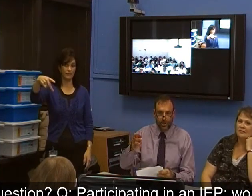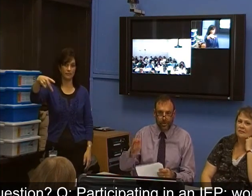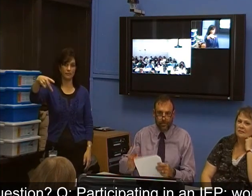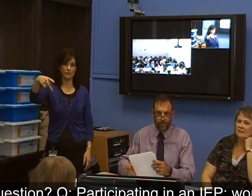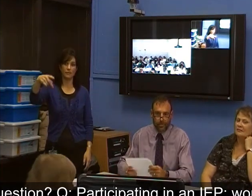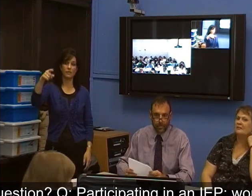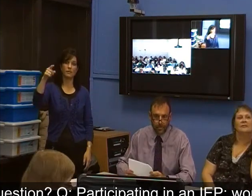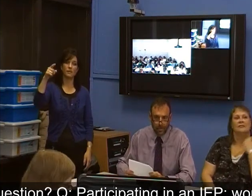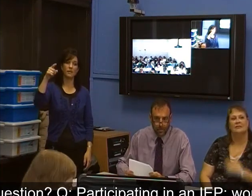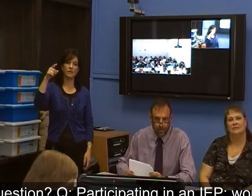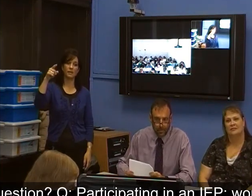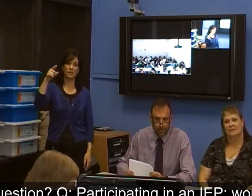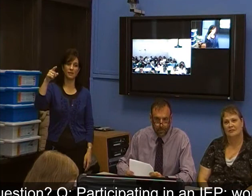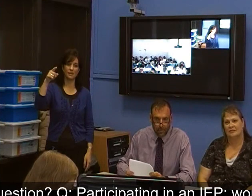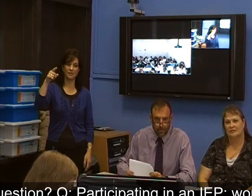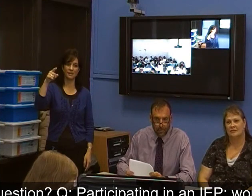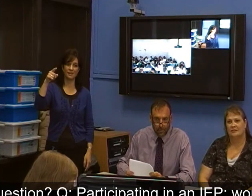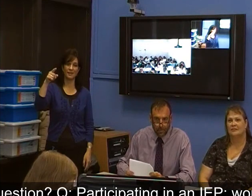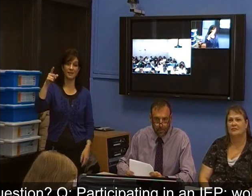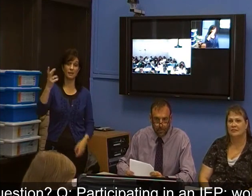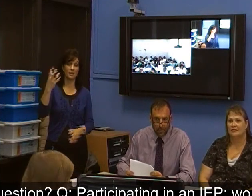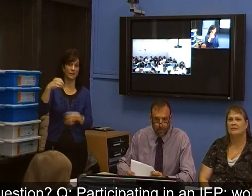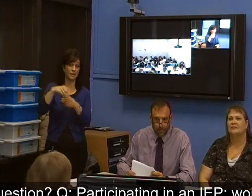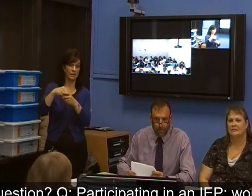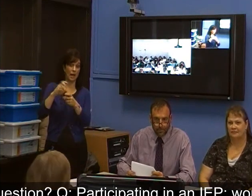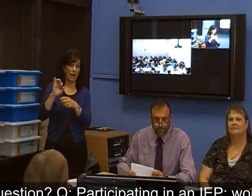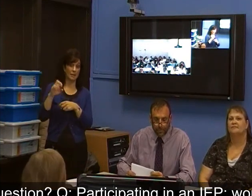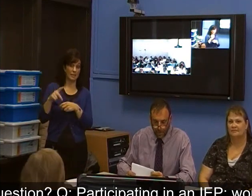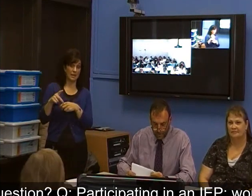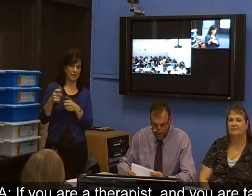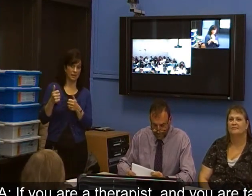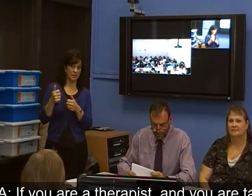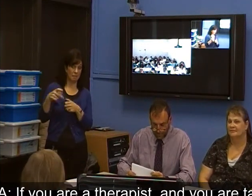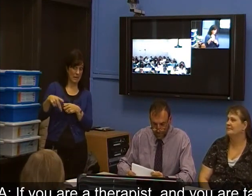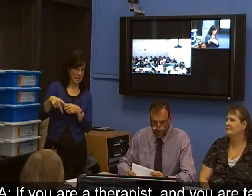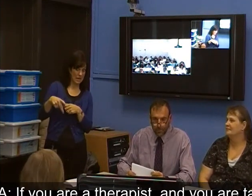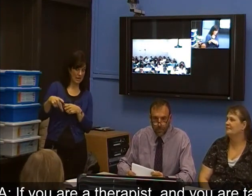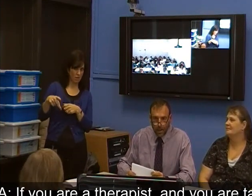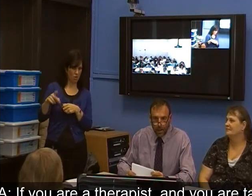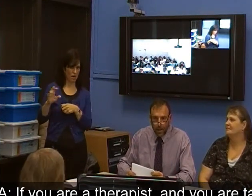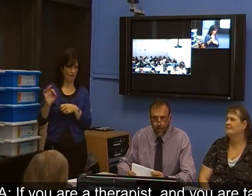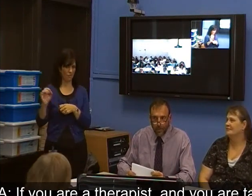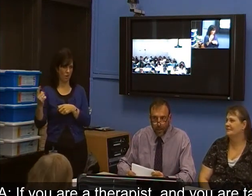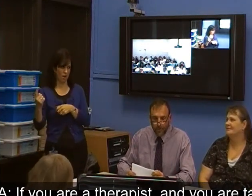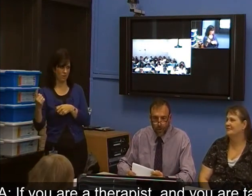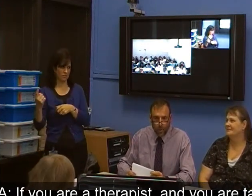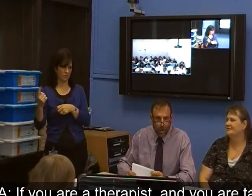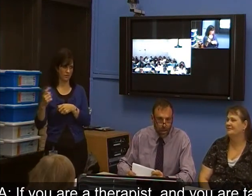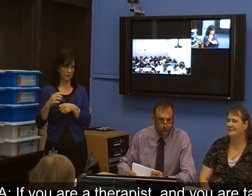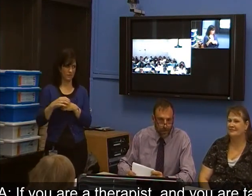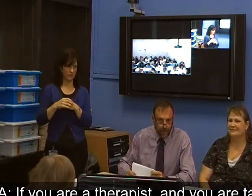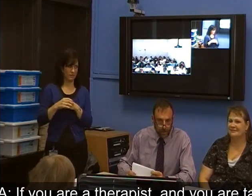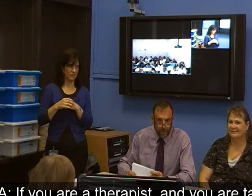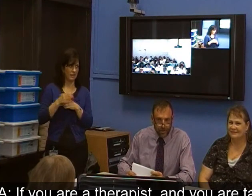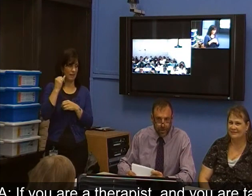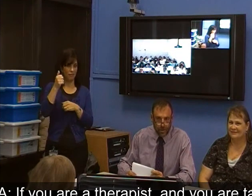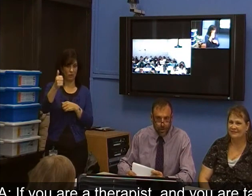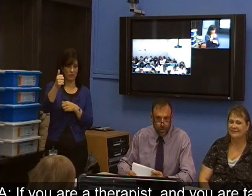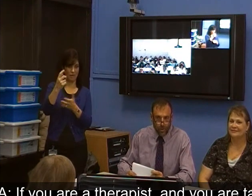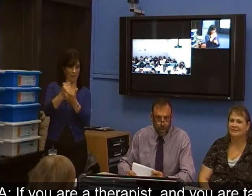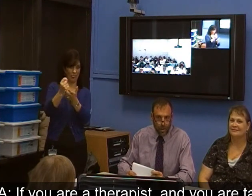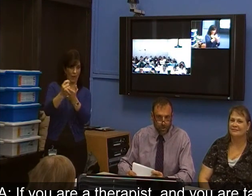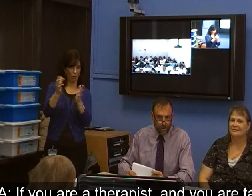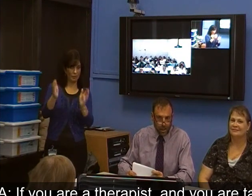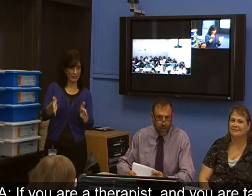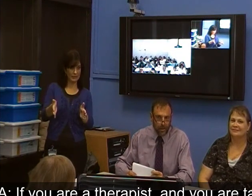Question. Participating in an IEP, would that be P or F1? If you are a therapist and you